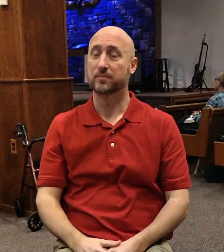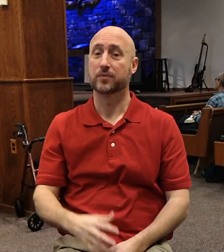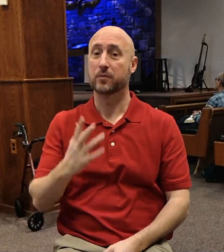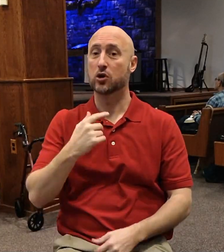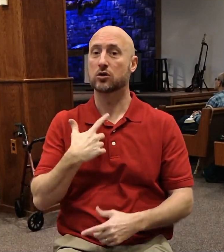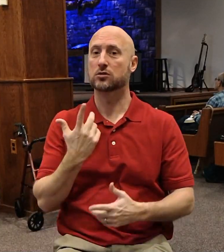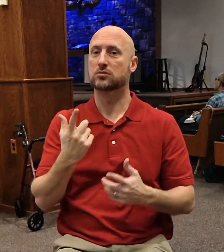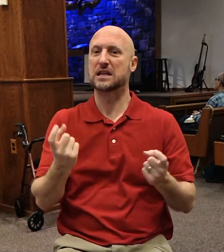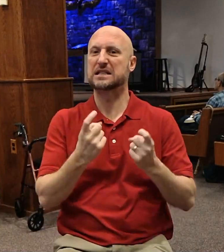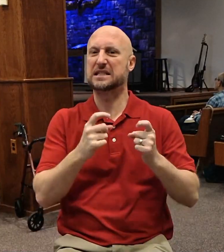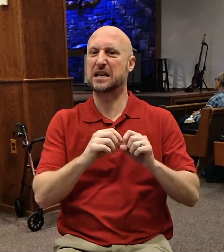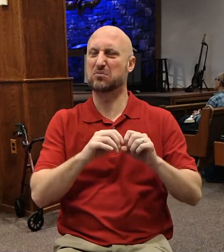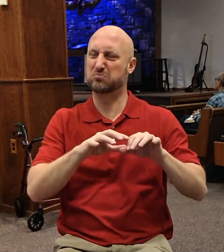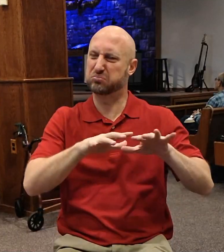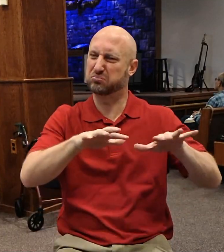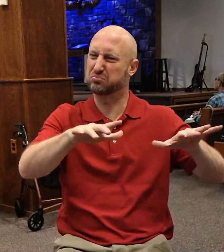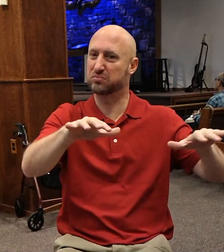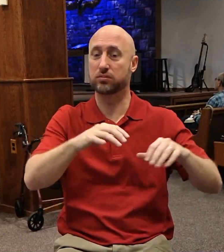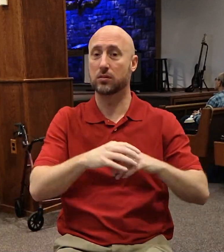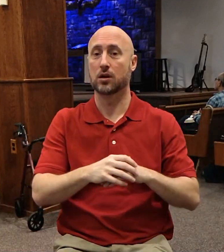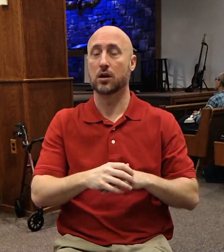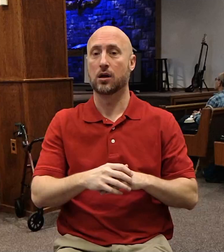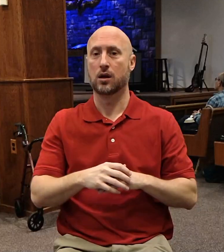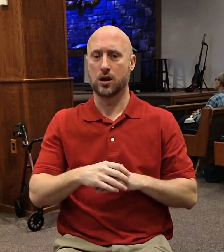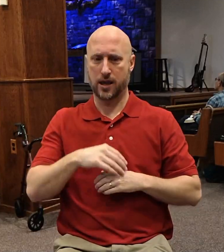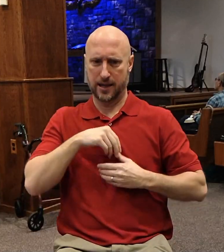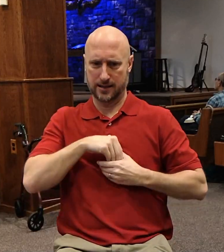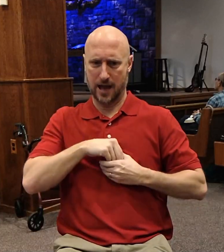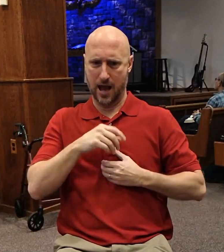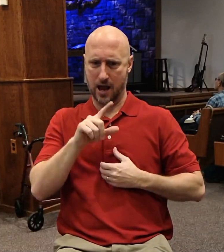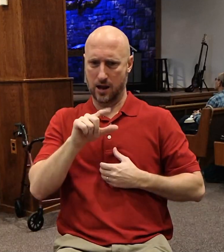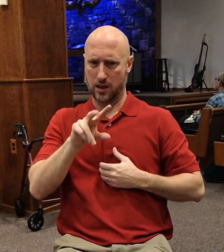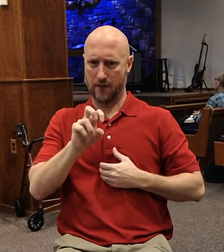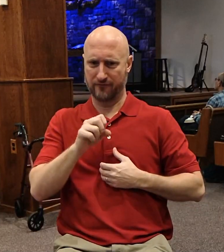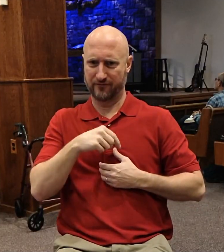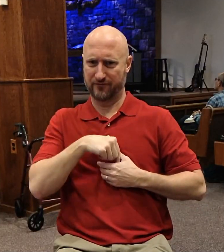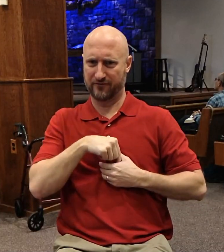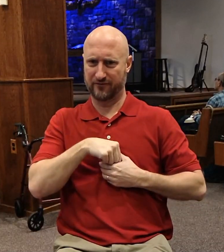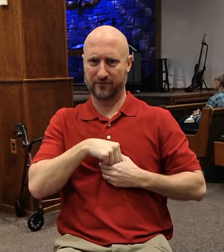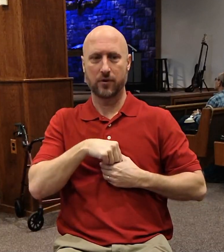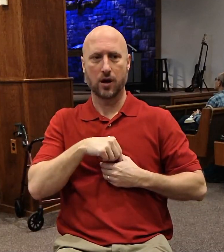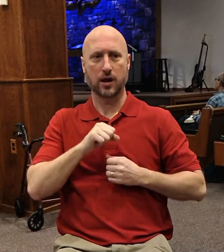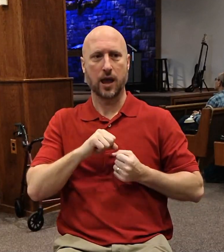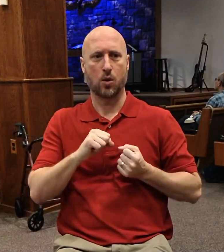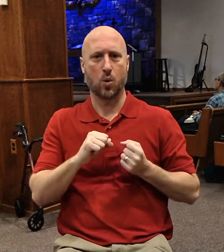can grow cold. Please don't let it happen. Please don't let it happen here.